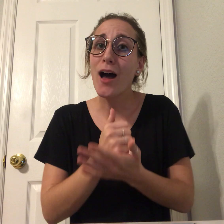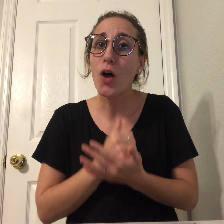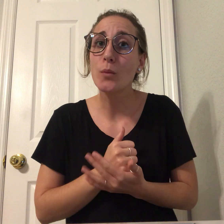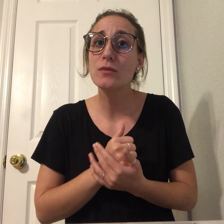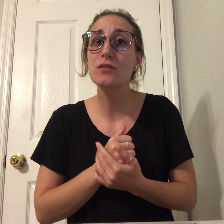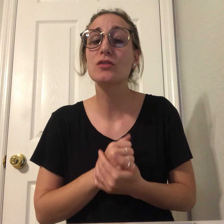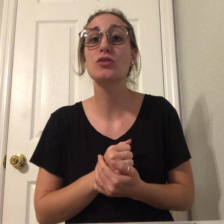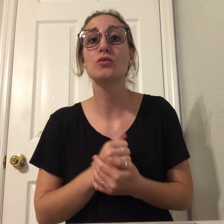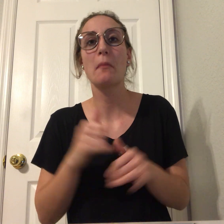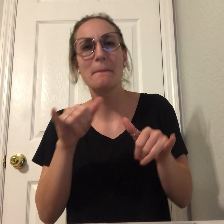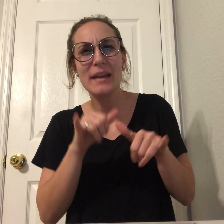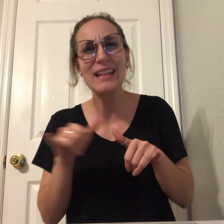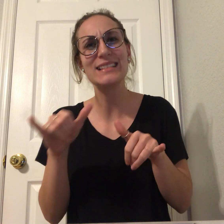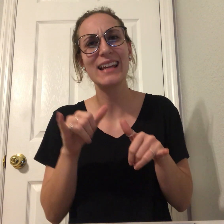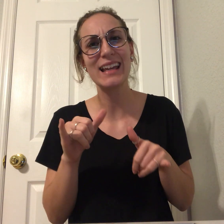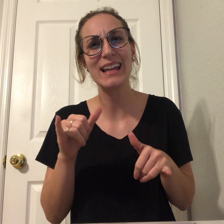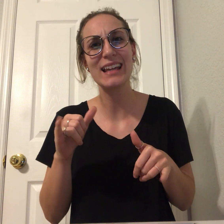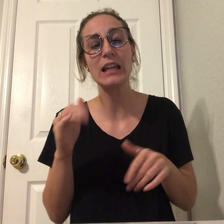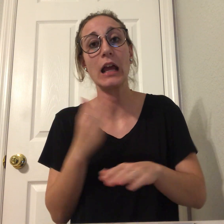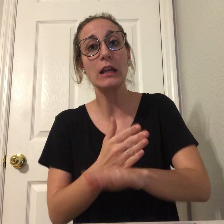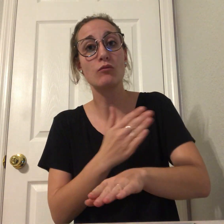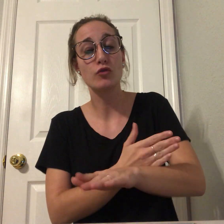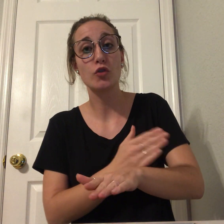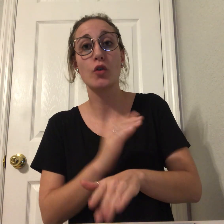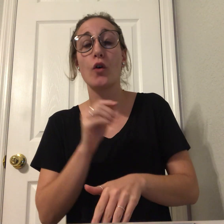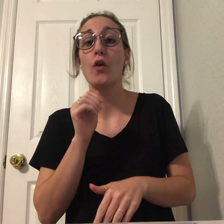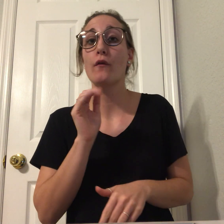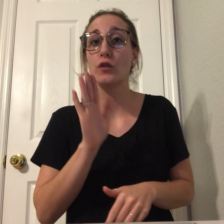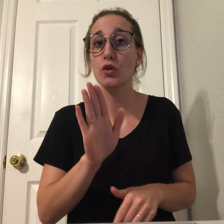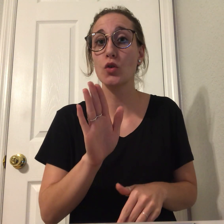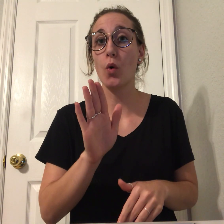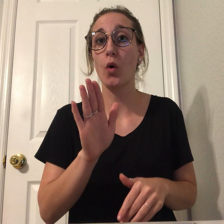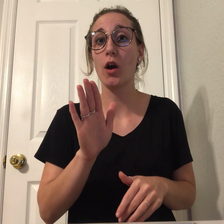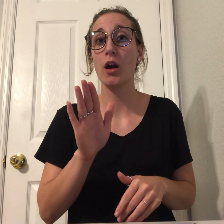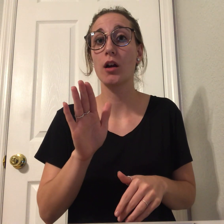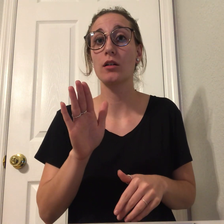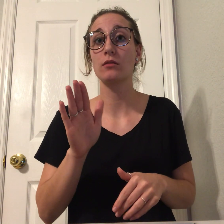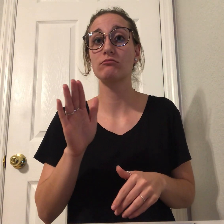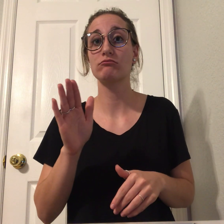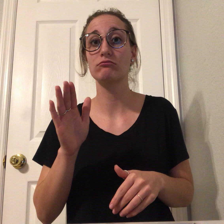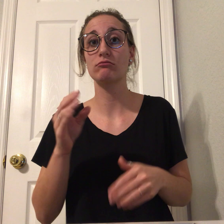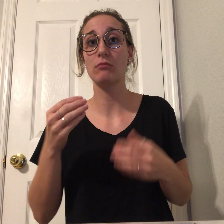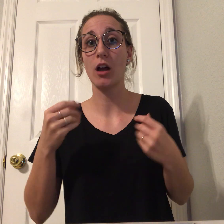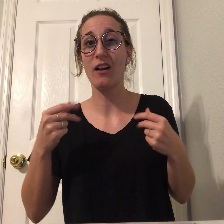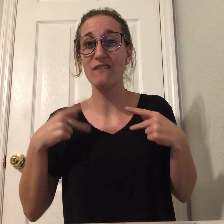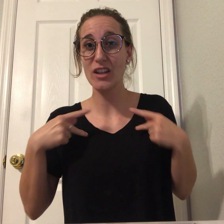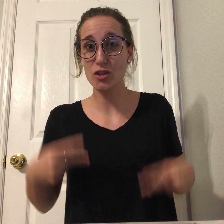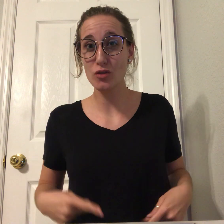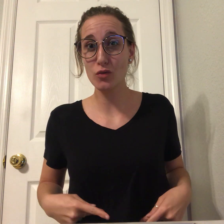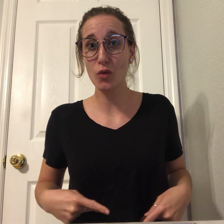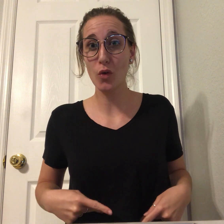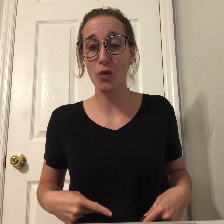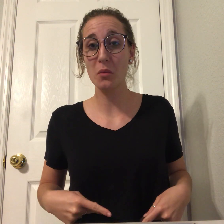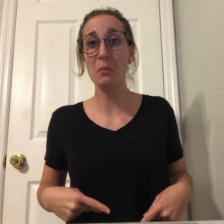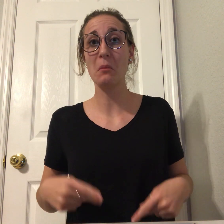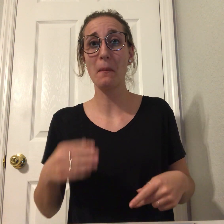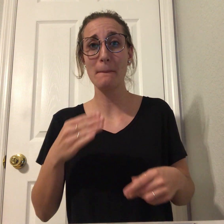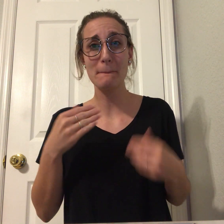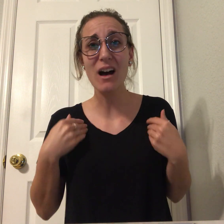normal immune system function and helps prevent and build resistance against certain diseases. We need to